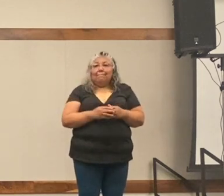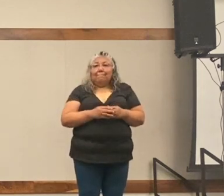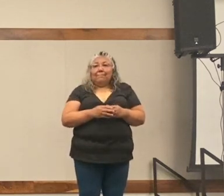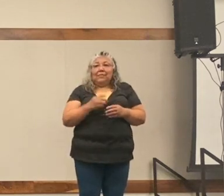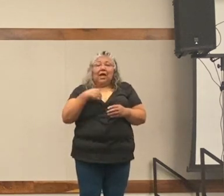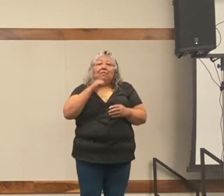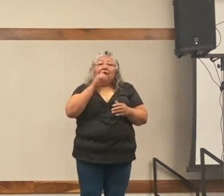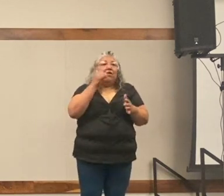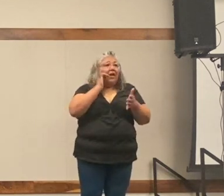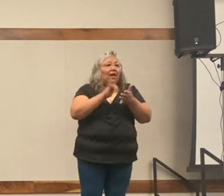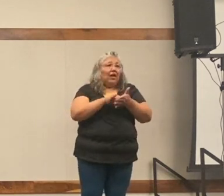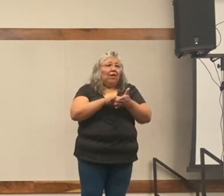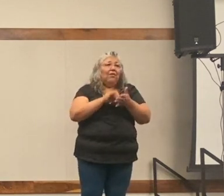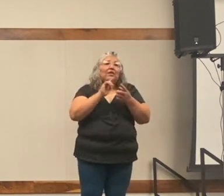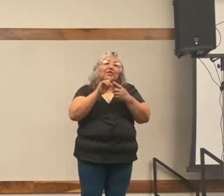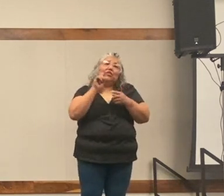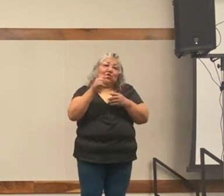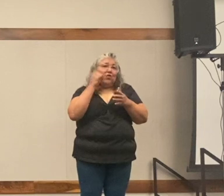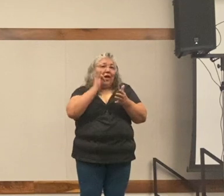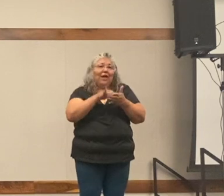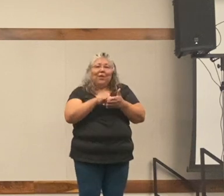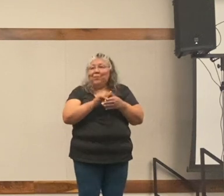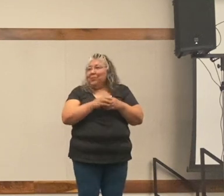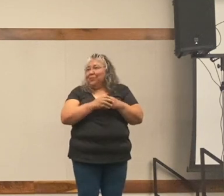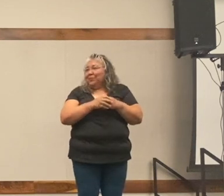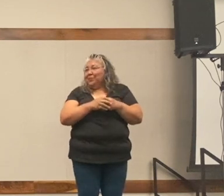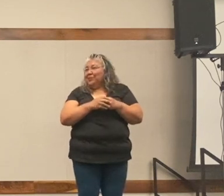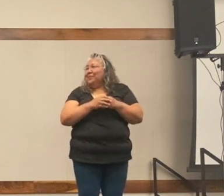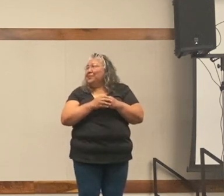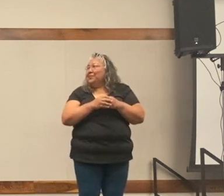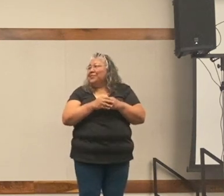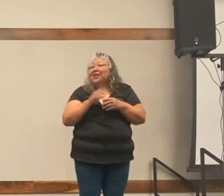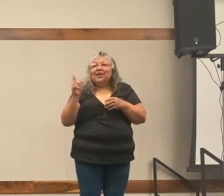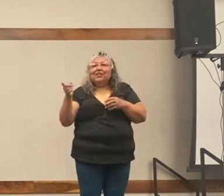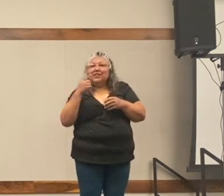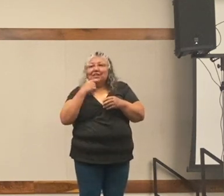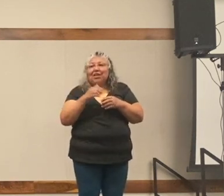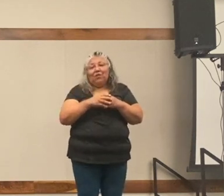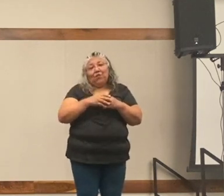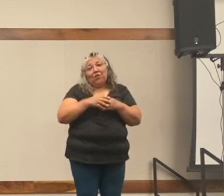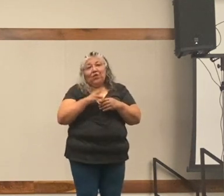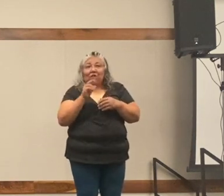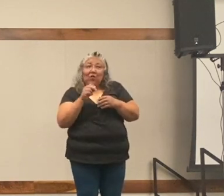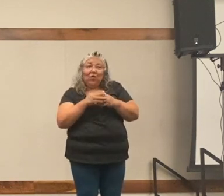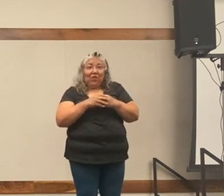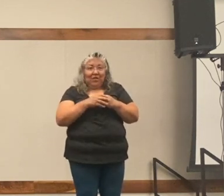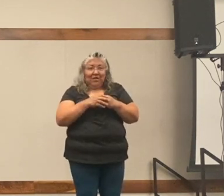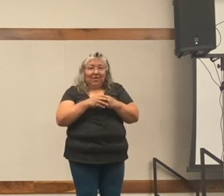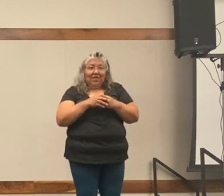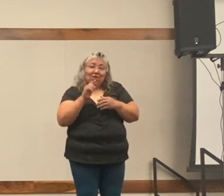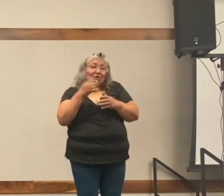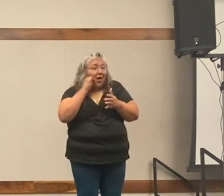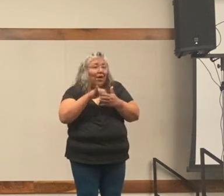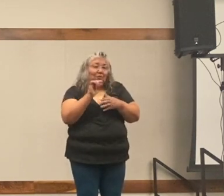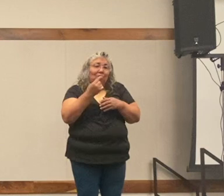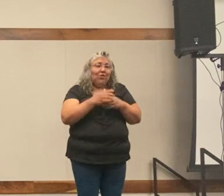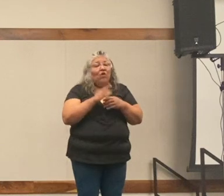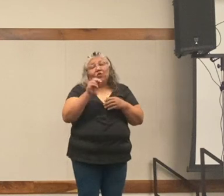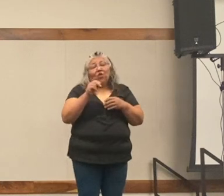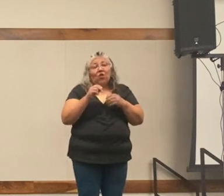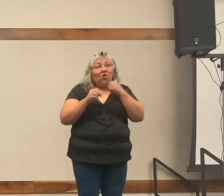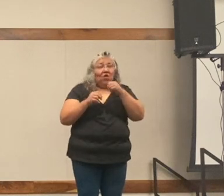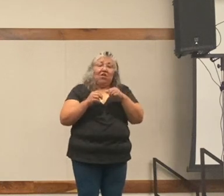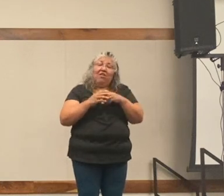I'm not going to hang up until you hang up. And she says, no, you hang up first. Oh, no,